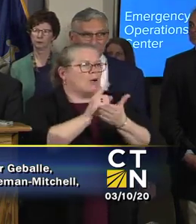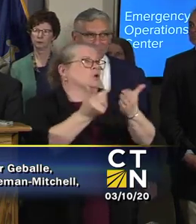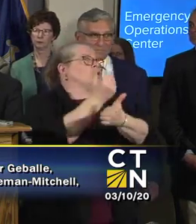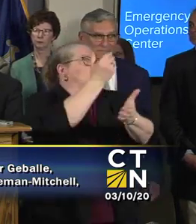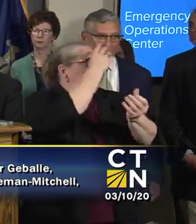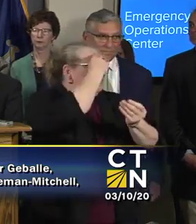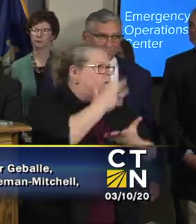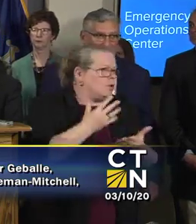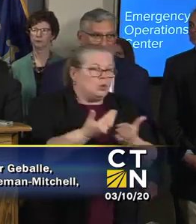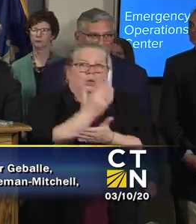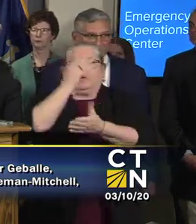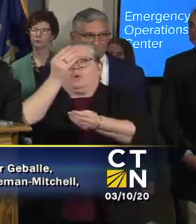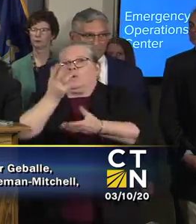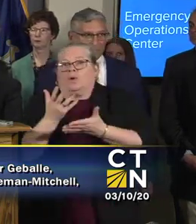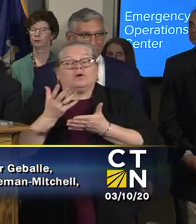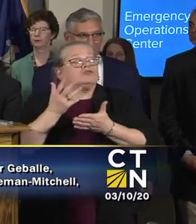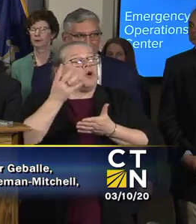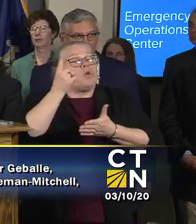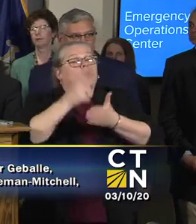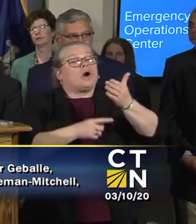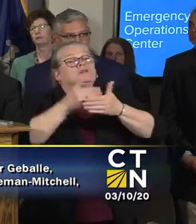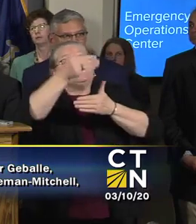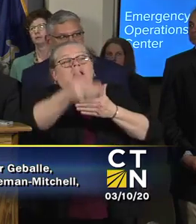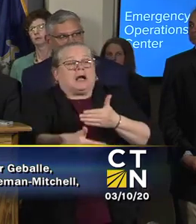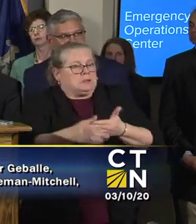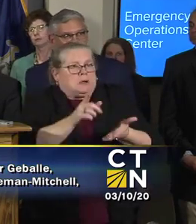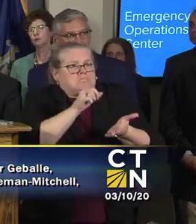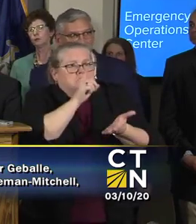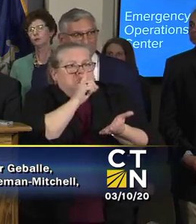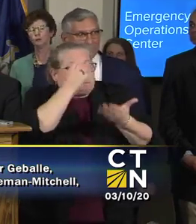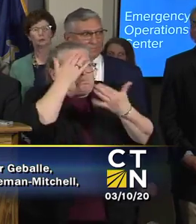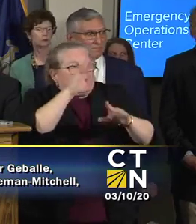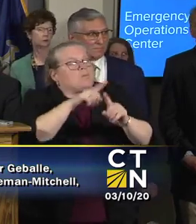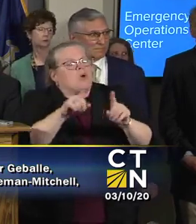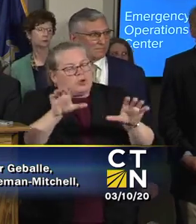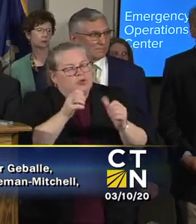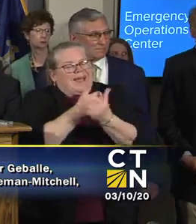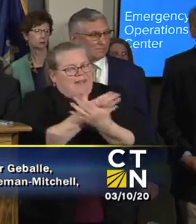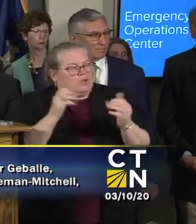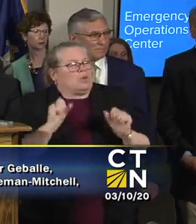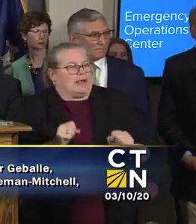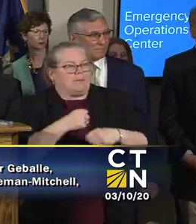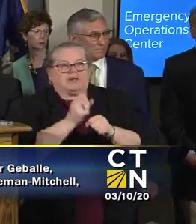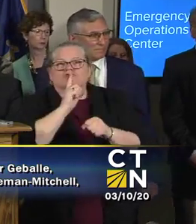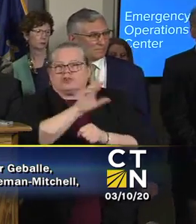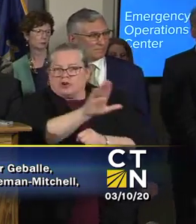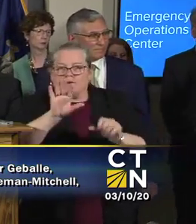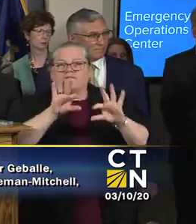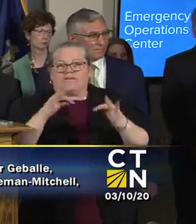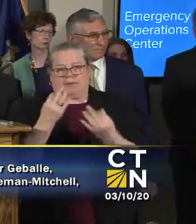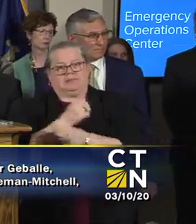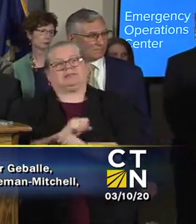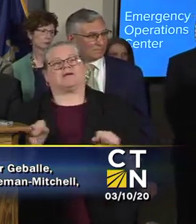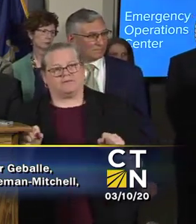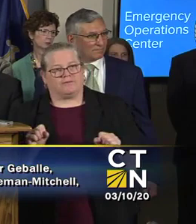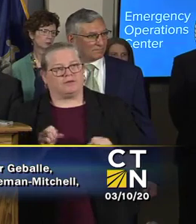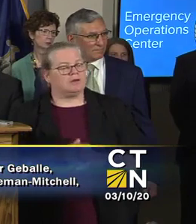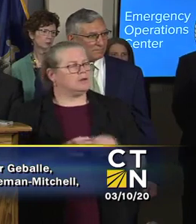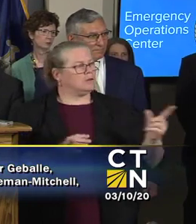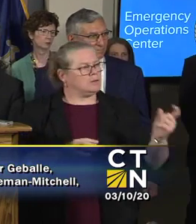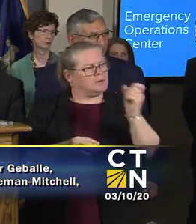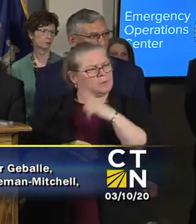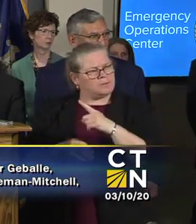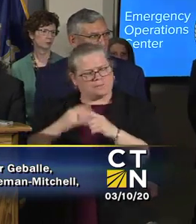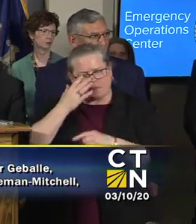about the future, but I can promise you we're doing everything we can to keep your family safe. What sort of metrics will you be using then in